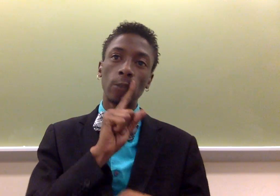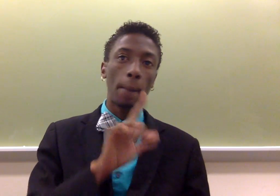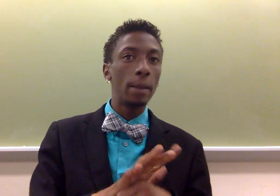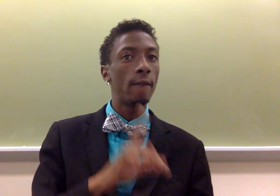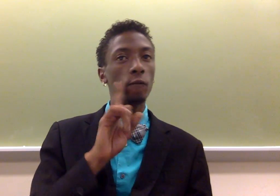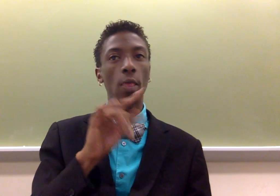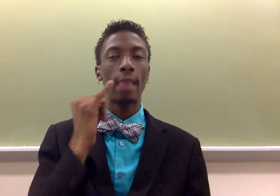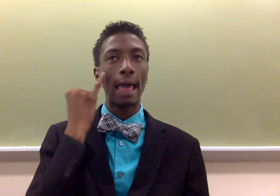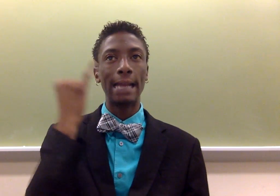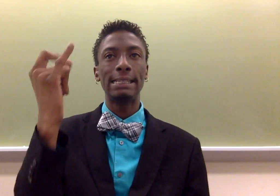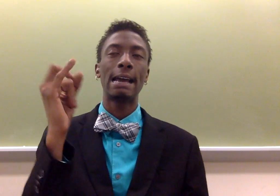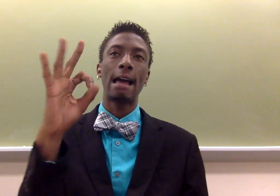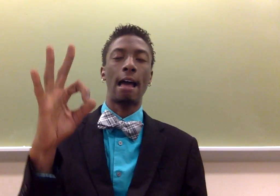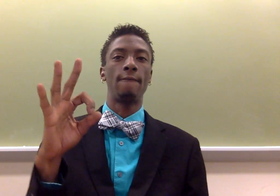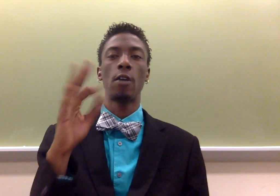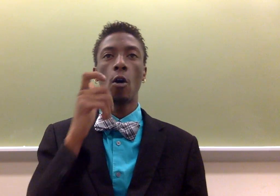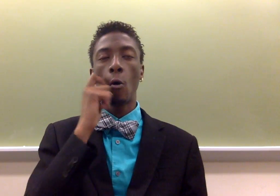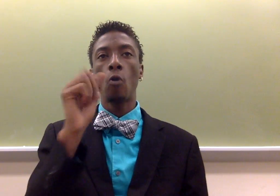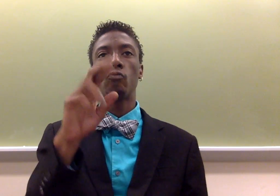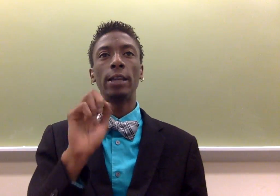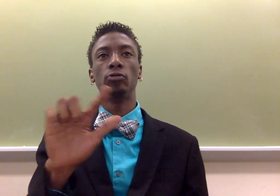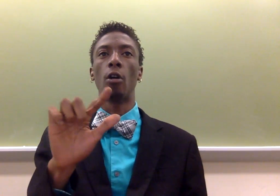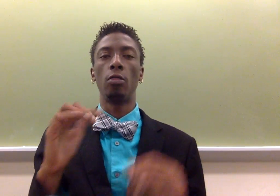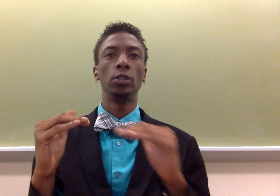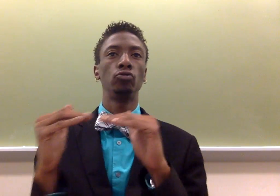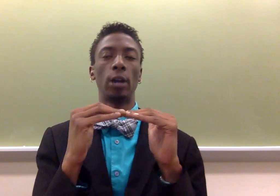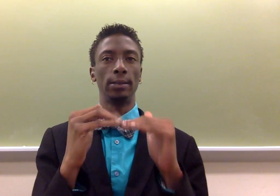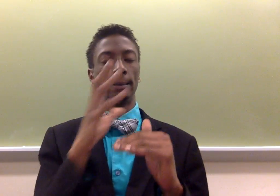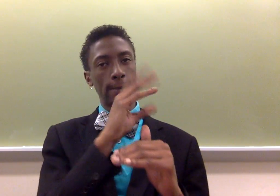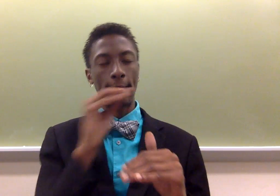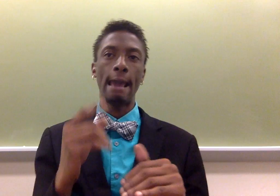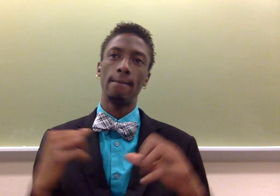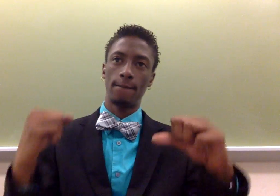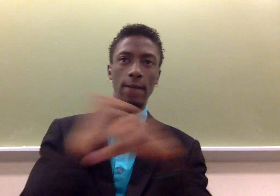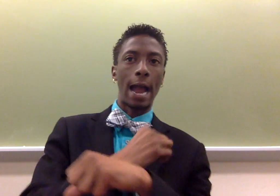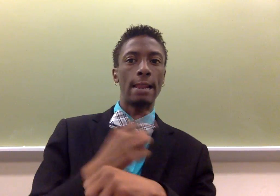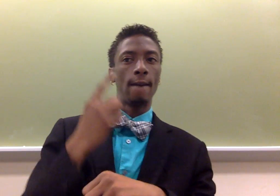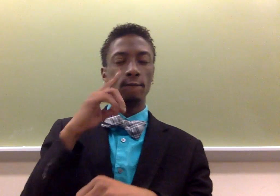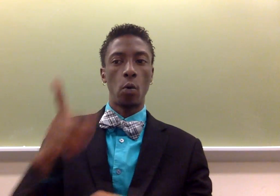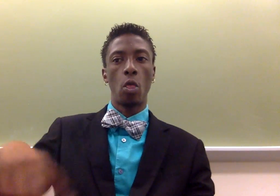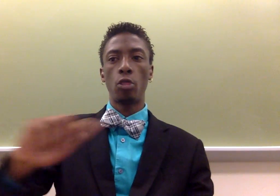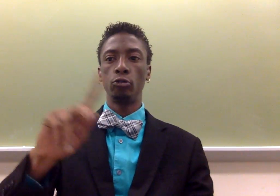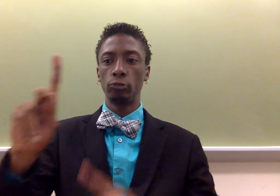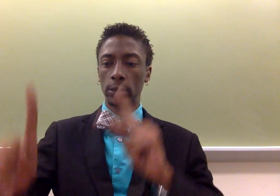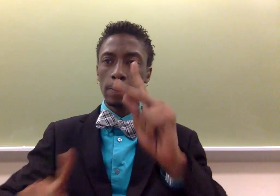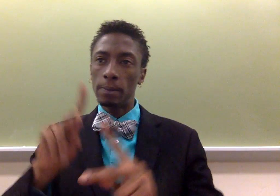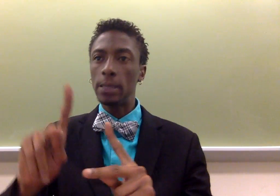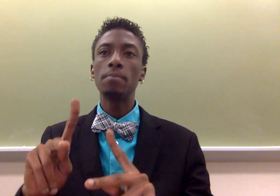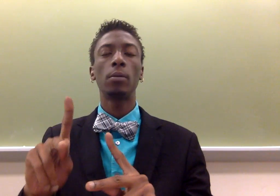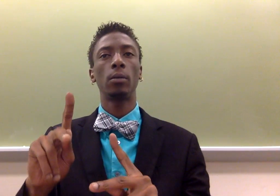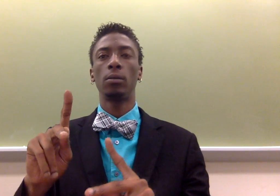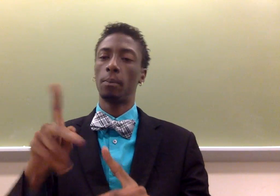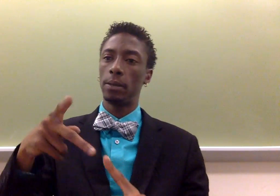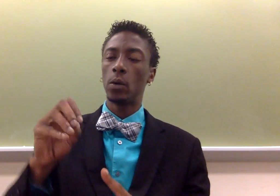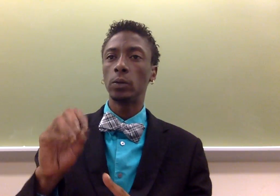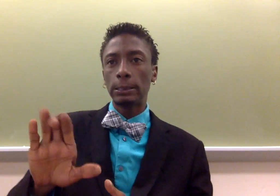they were committed to fighting for the rights of people of color, including